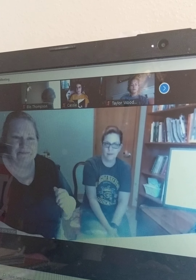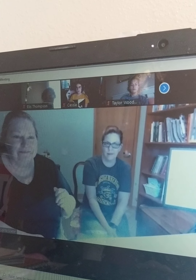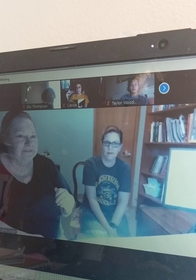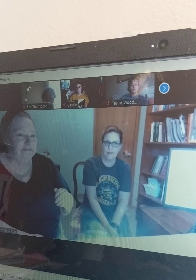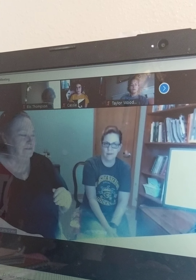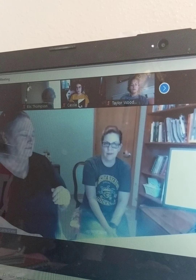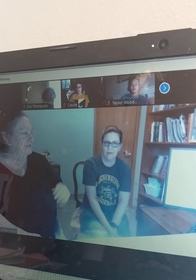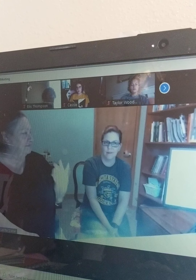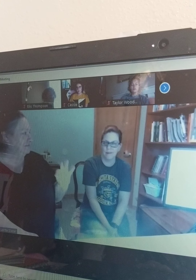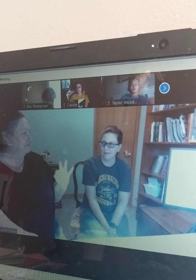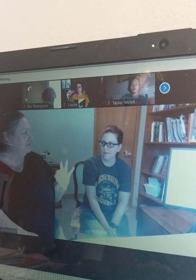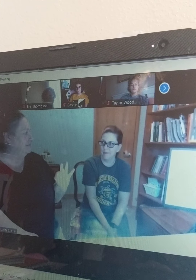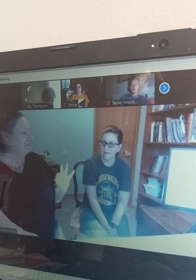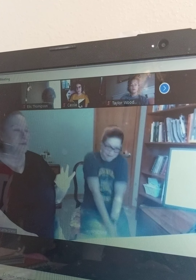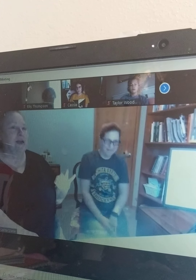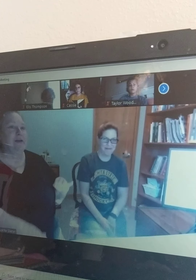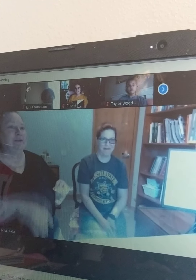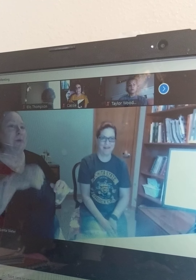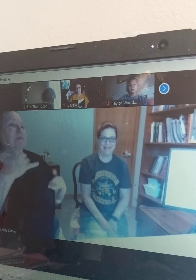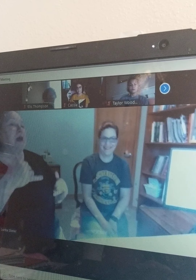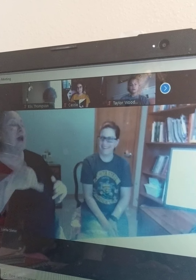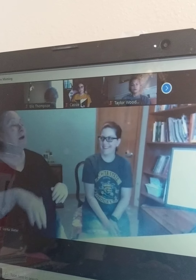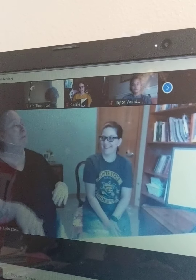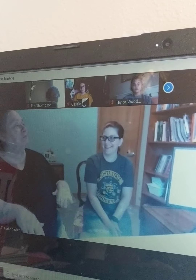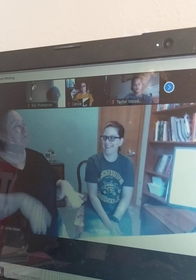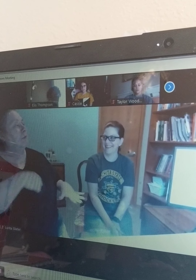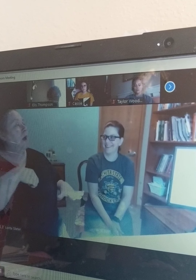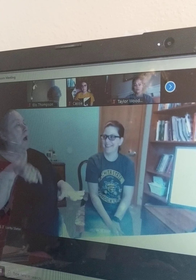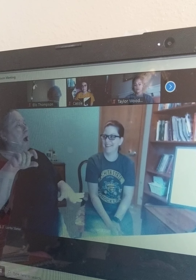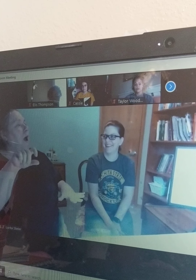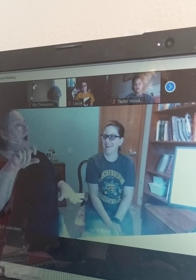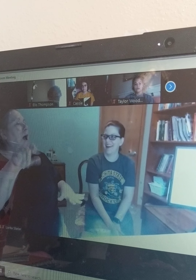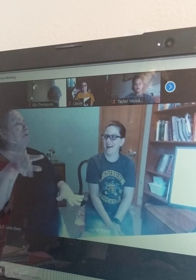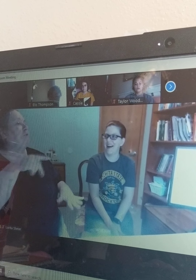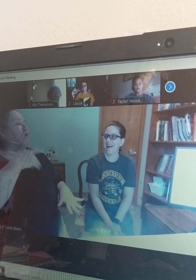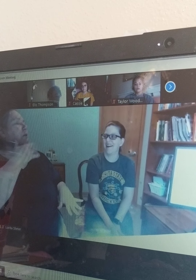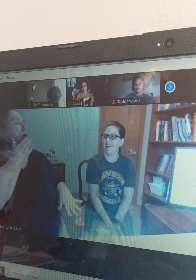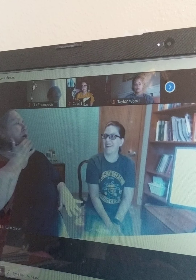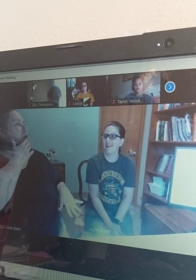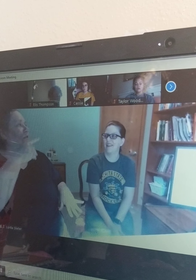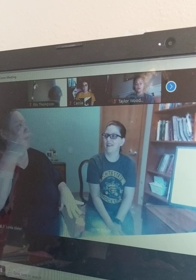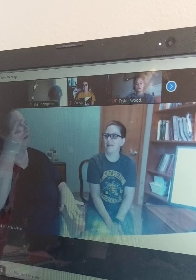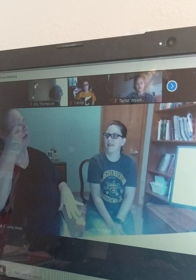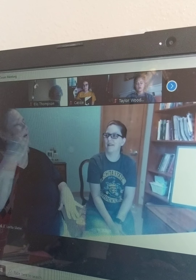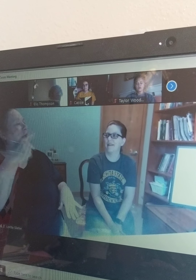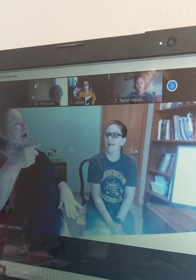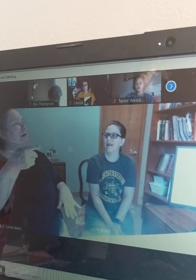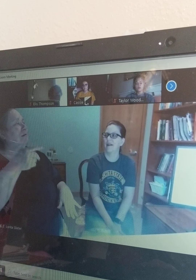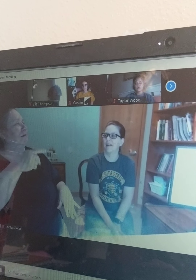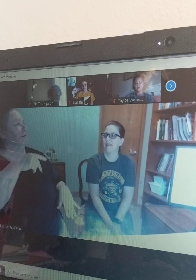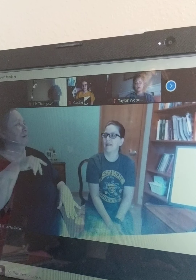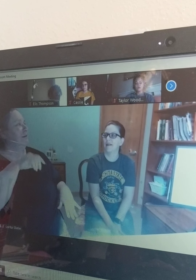those. It's just really whatever. Okay, great. All right, so now